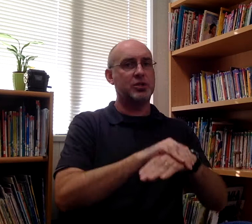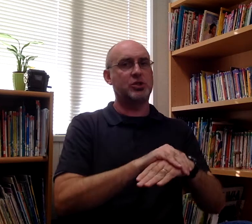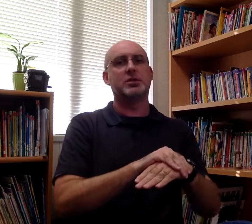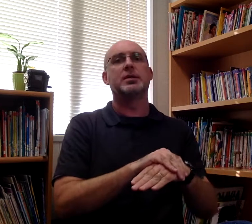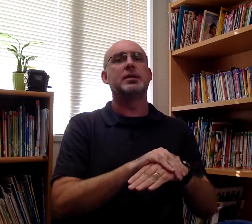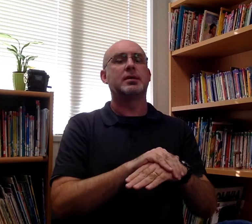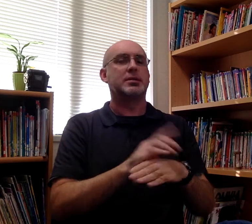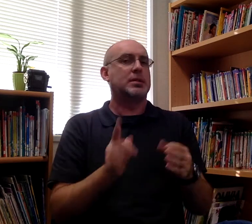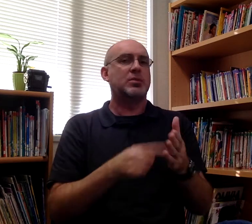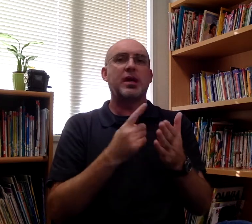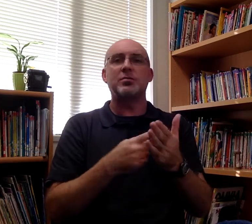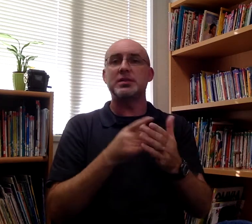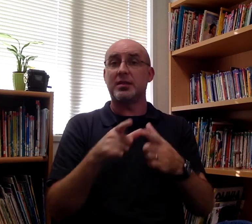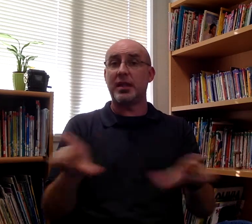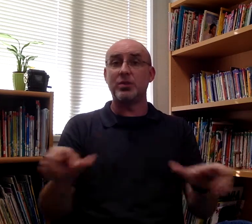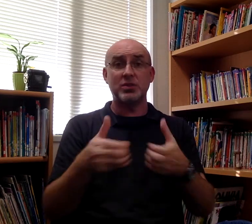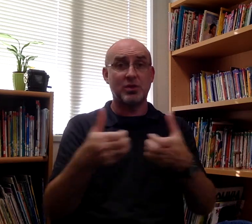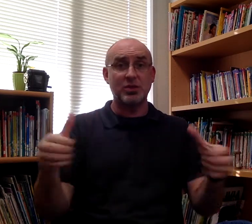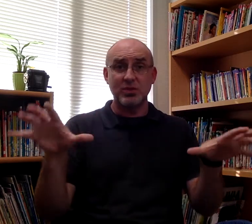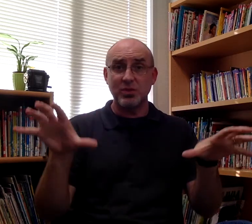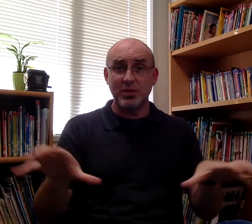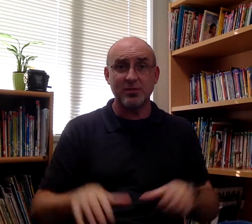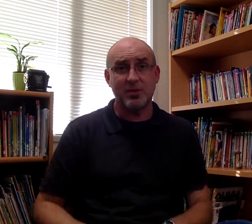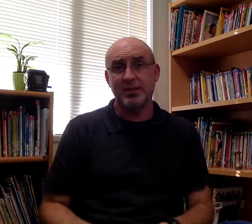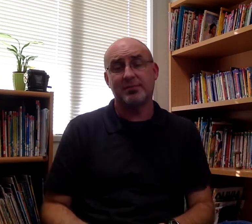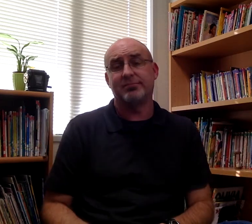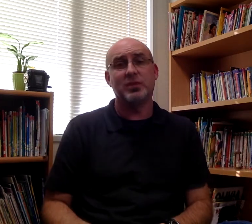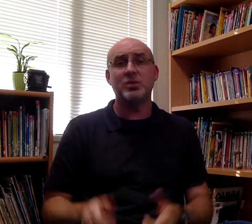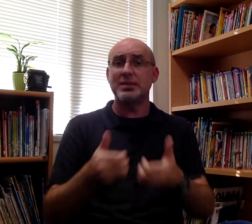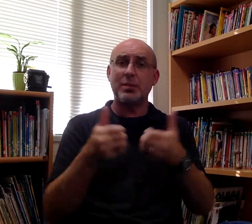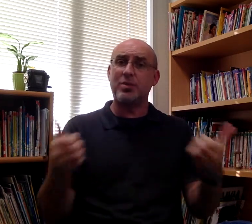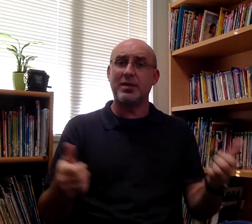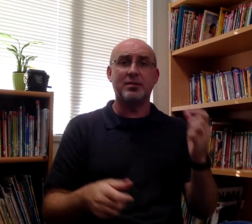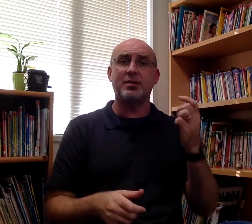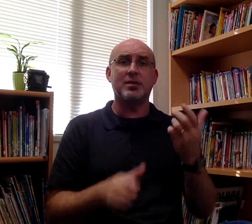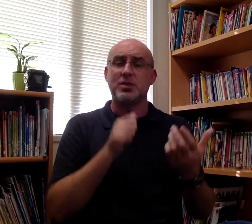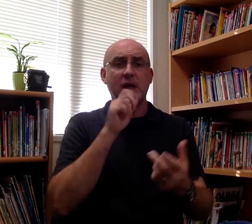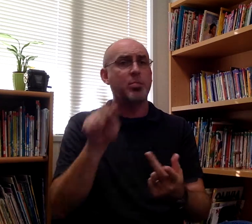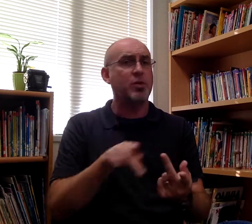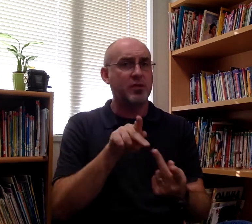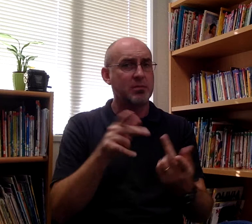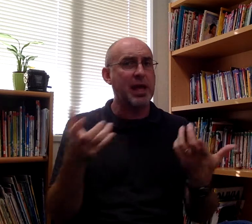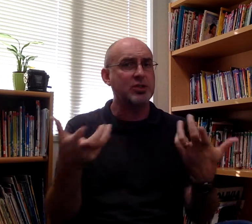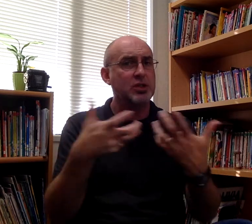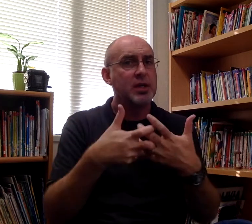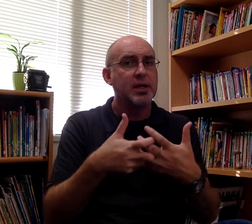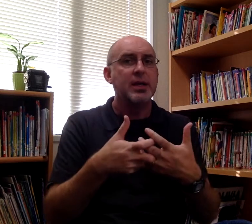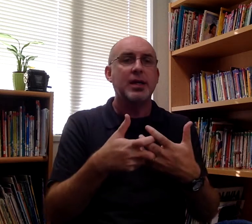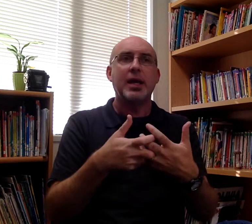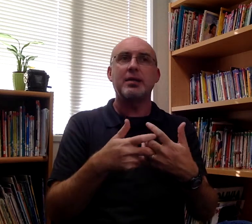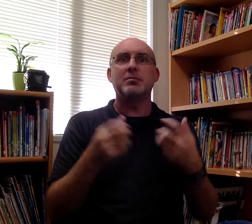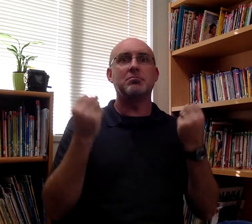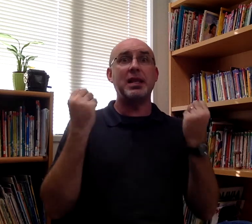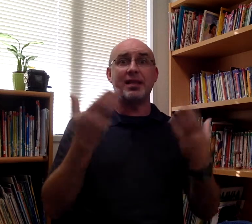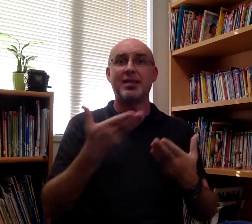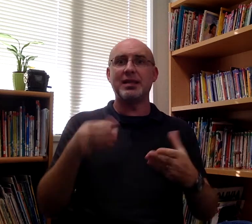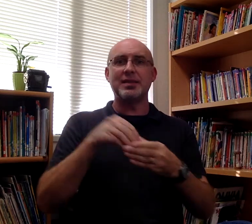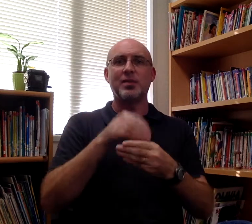English. Sometimes the languages are just too different. They're too separate, and there's not a perfect match. And many things in the